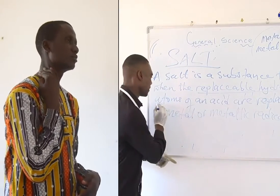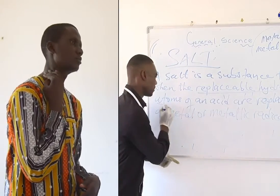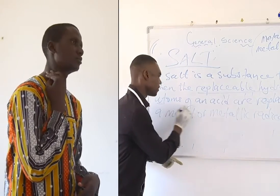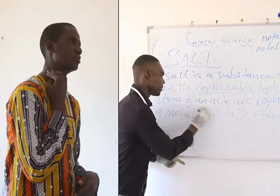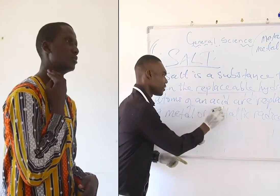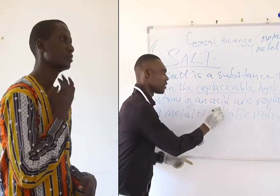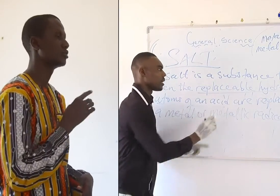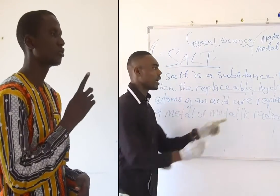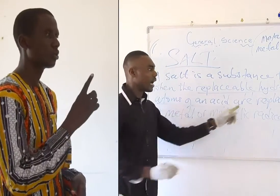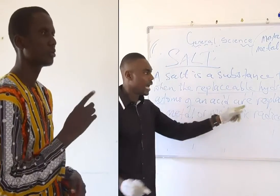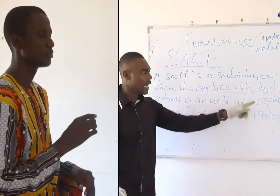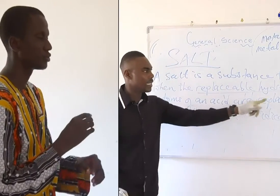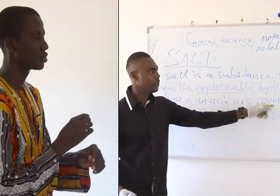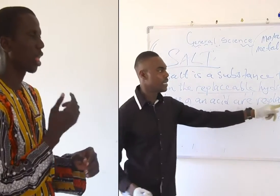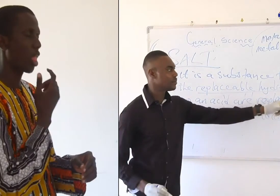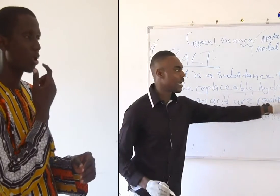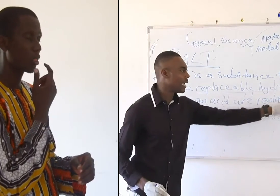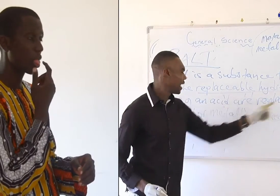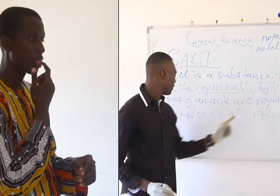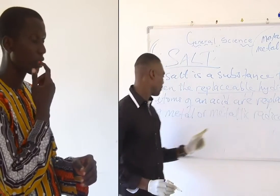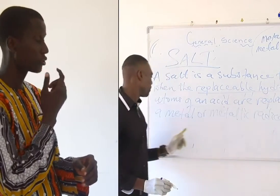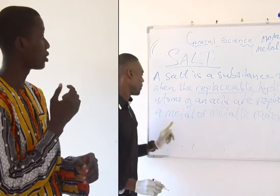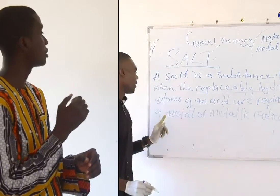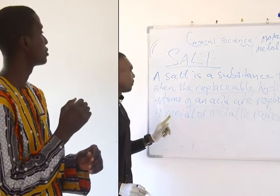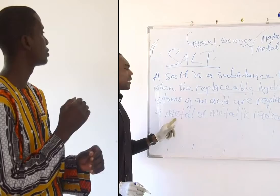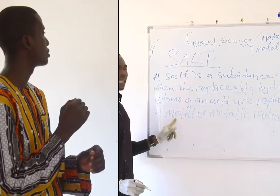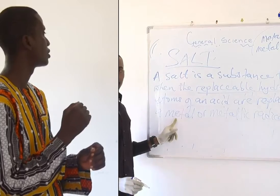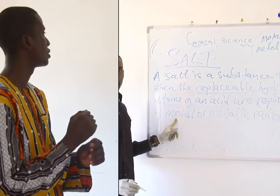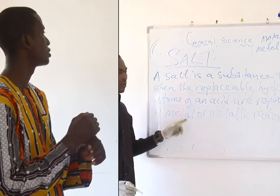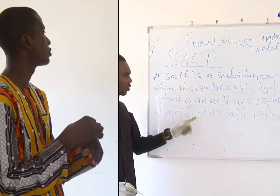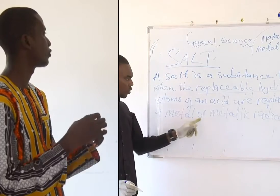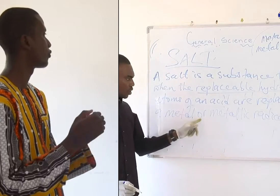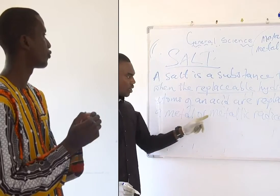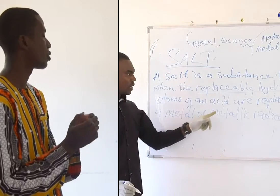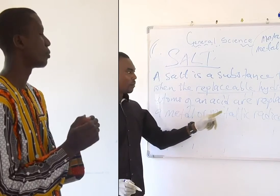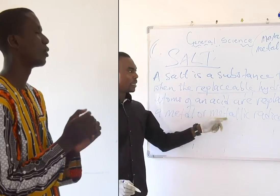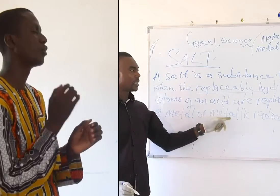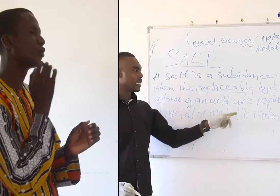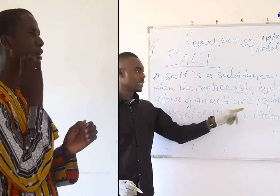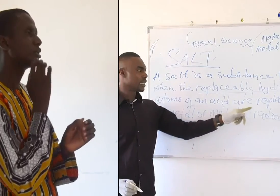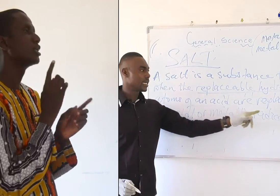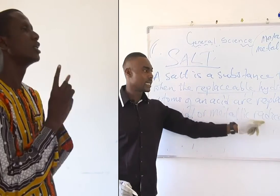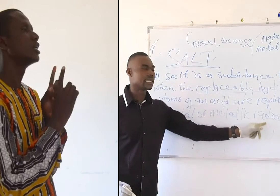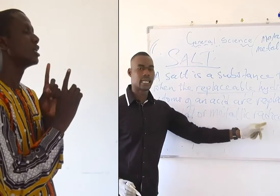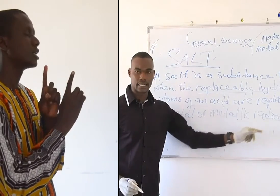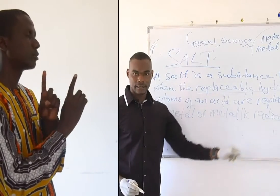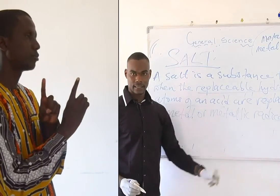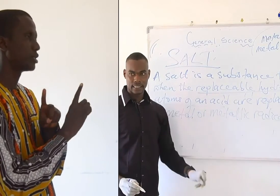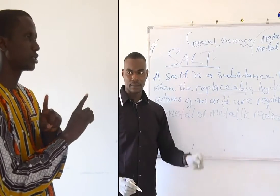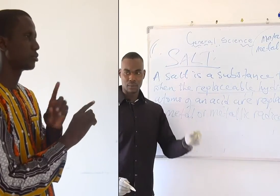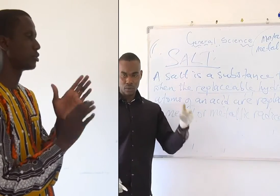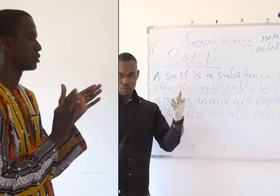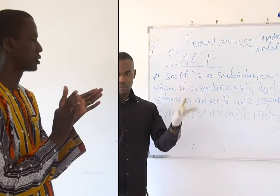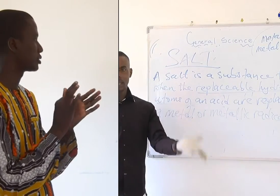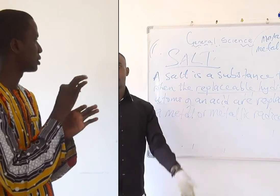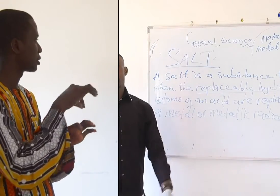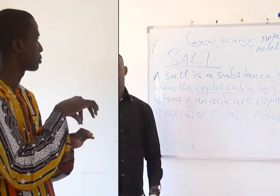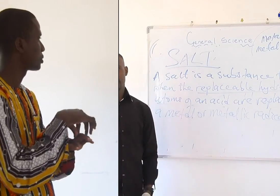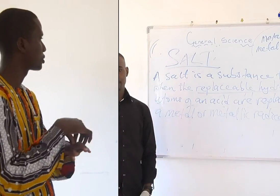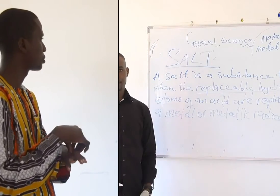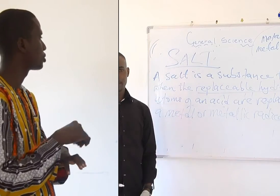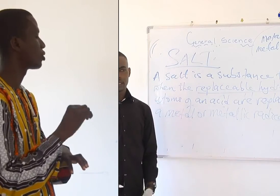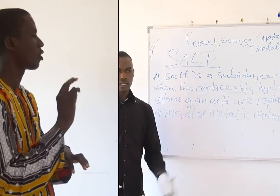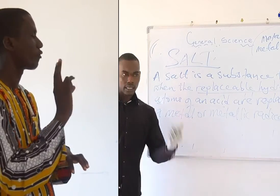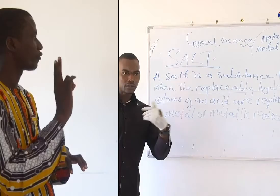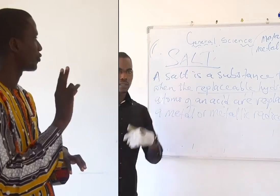acid are replaced by a metal or metallic radical. Example,